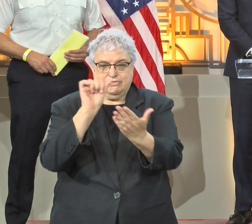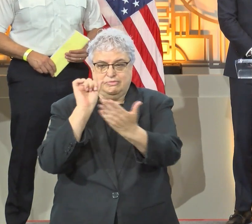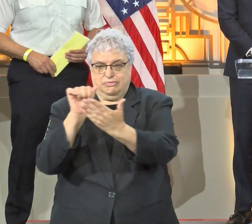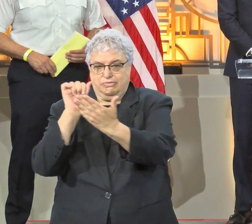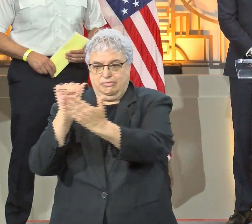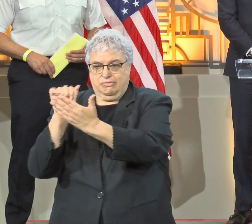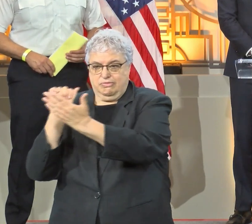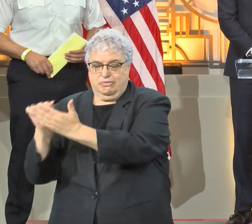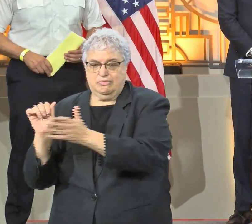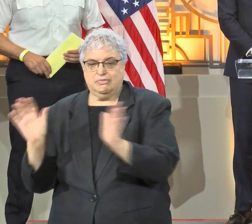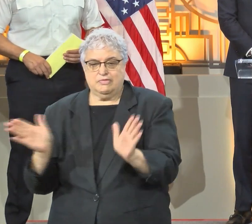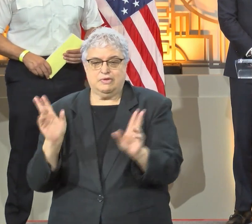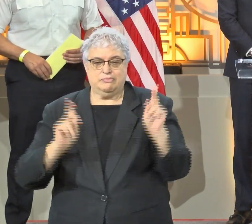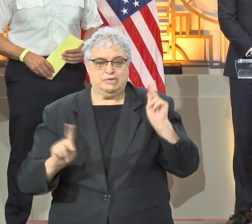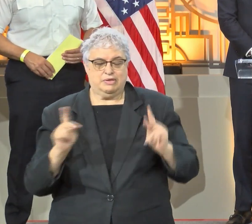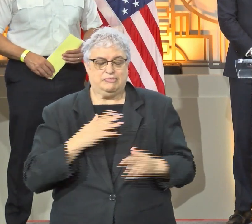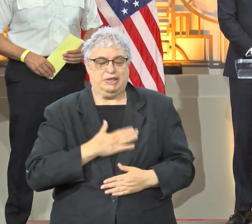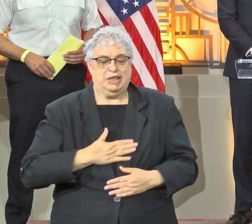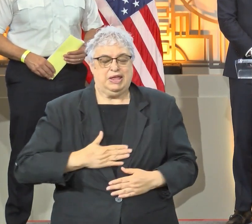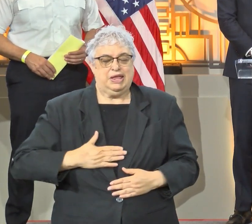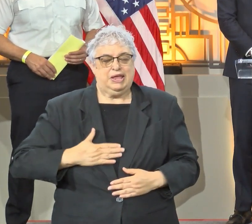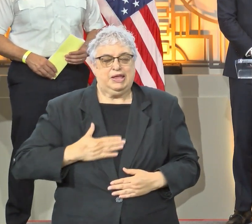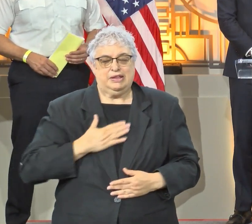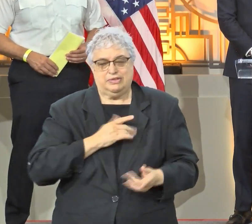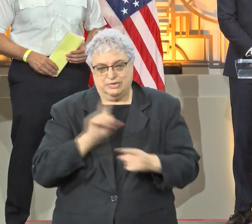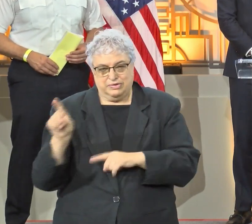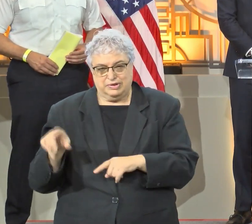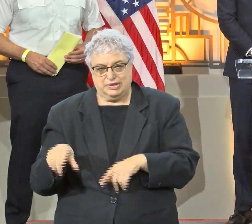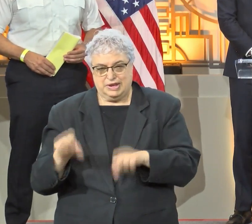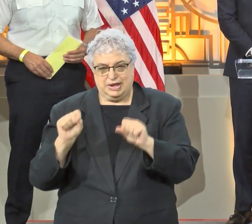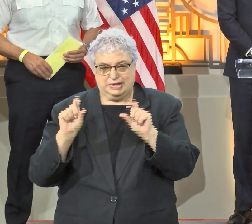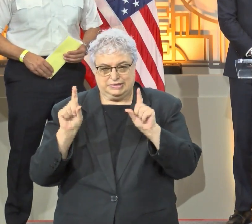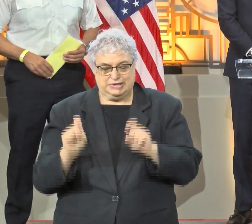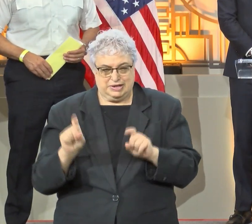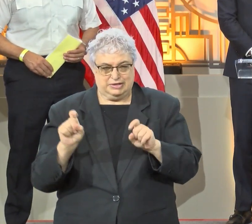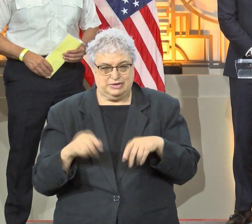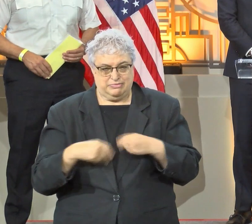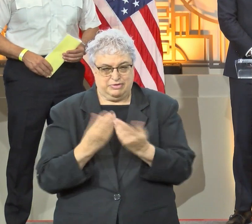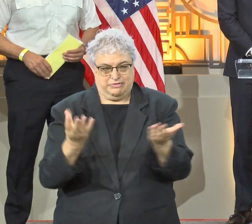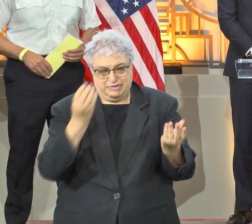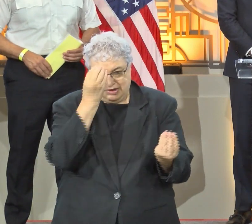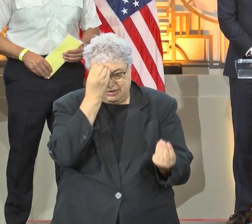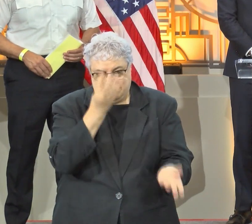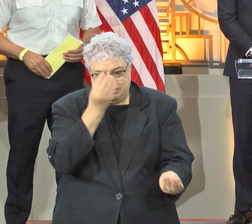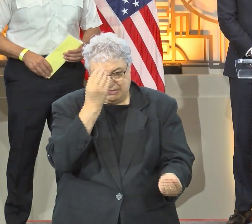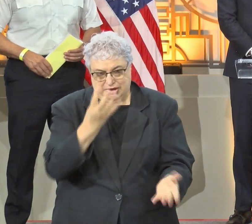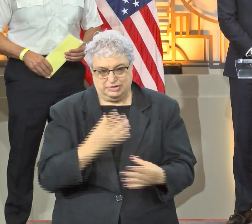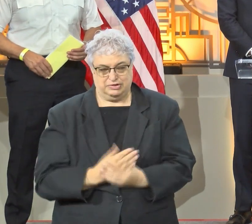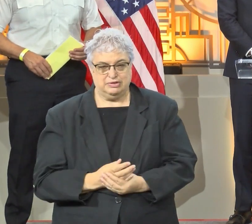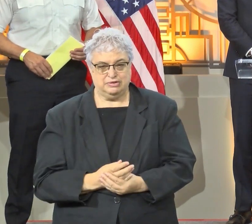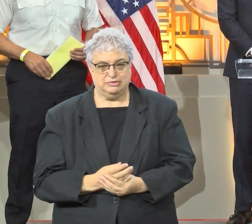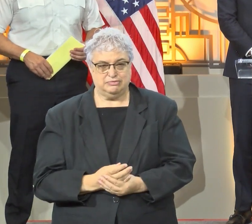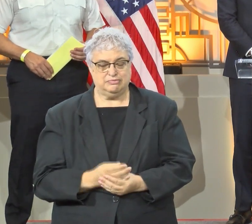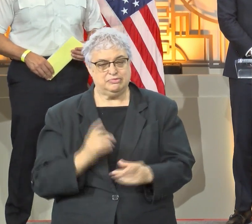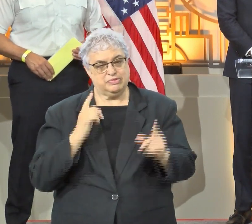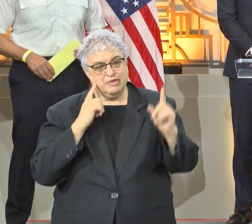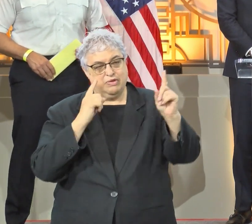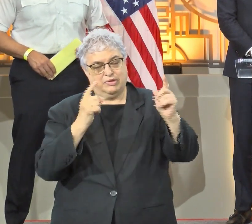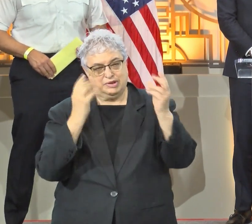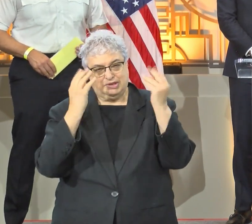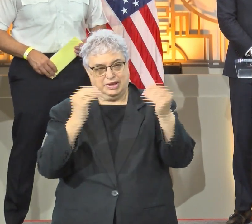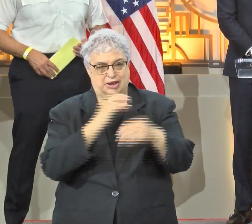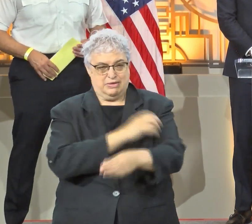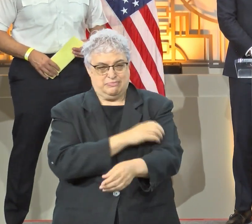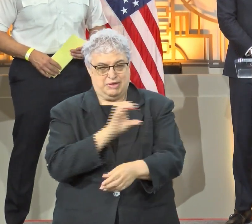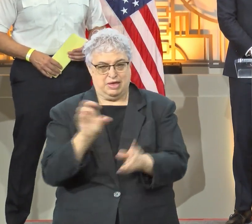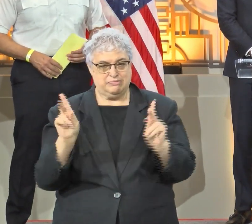doors, encouraging people to get tested, and providing them with educational material. Our goal is to educate and